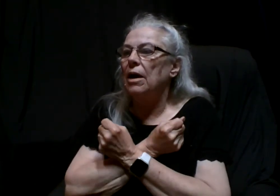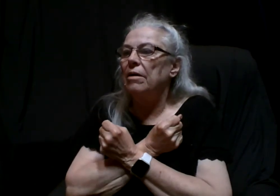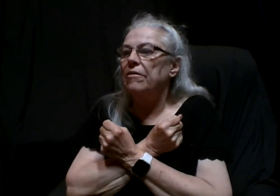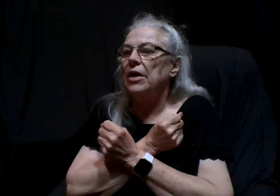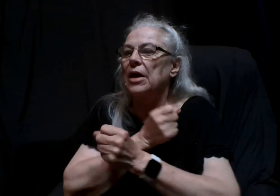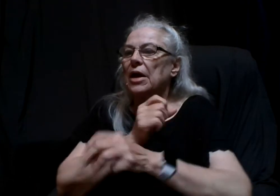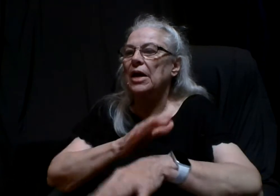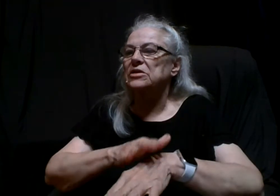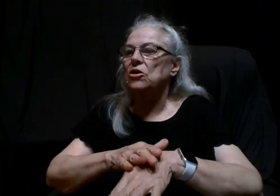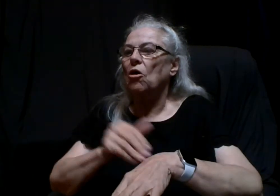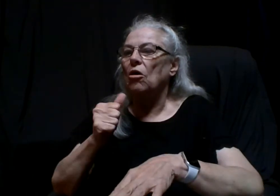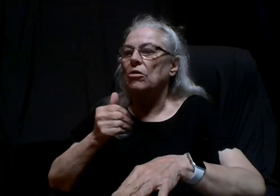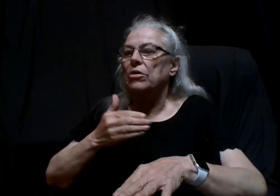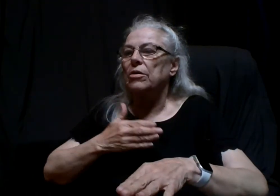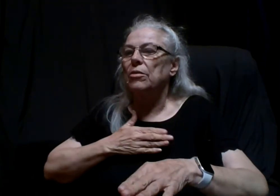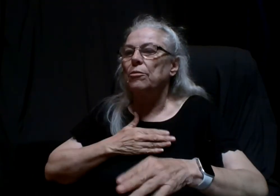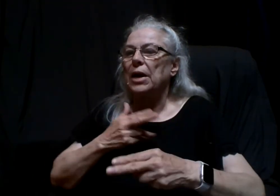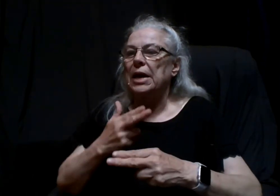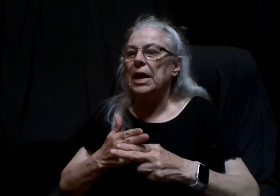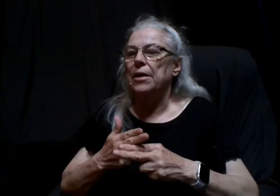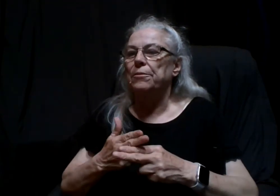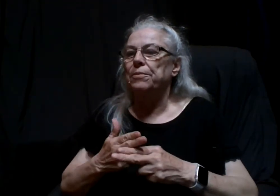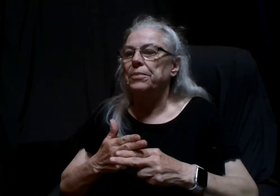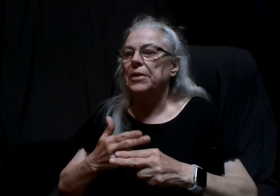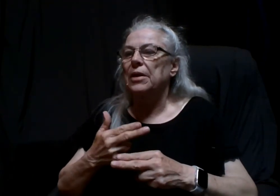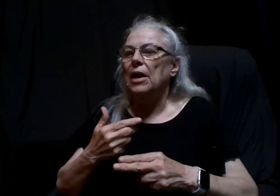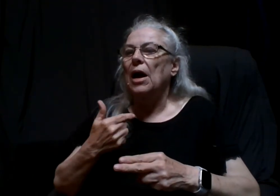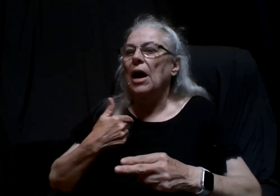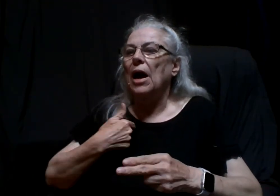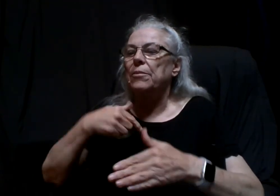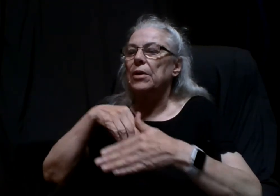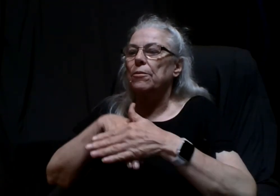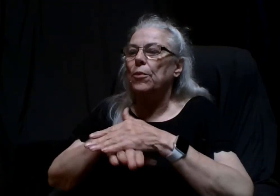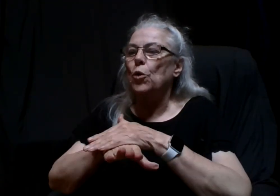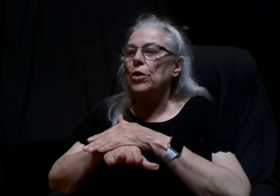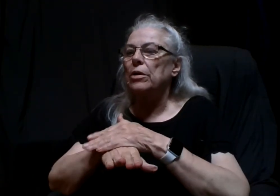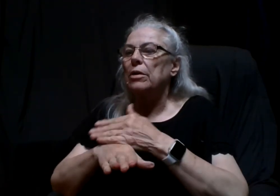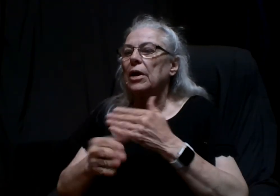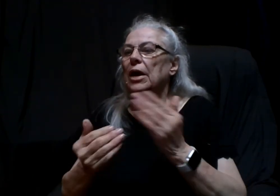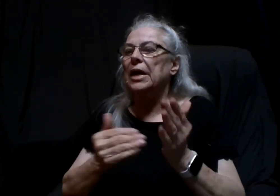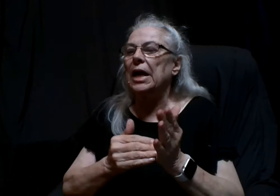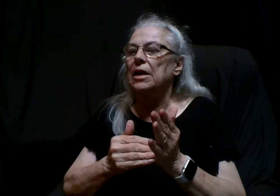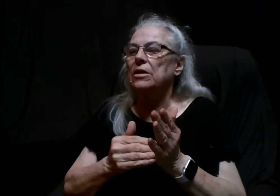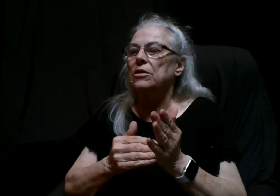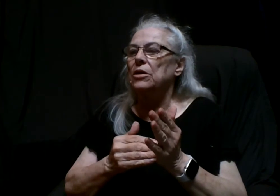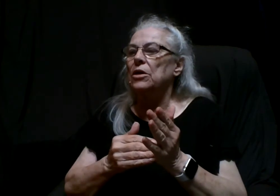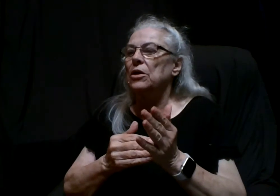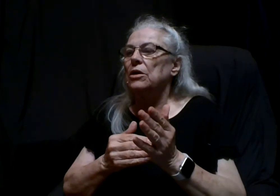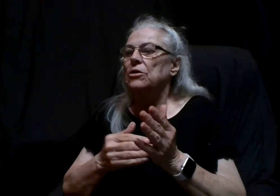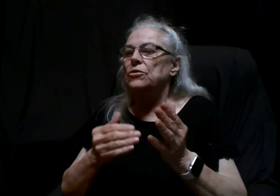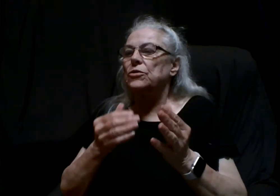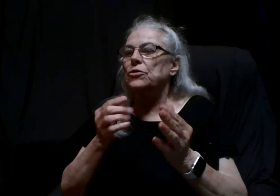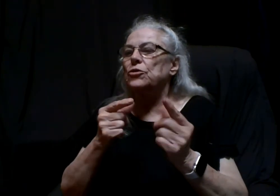Love has called my name. I've been born again to